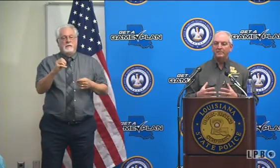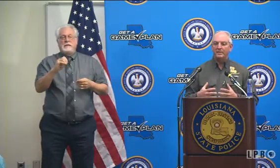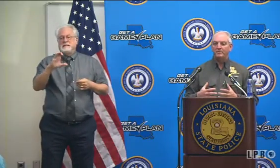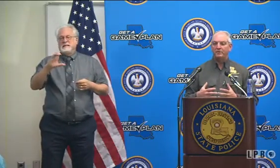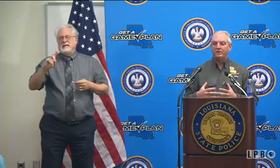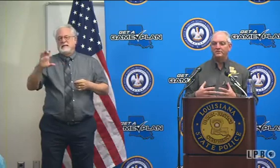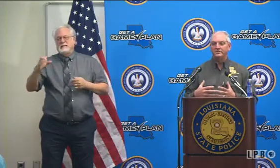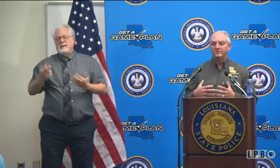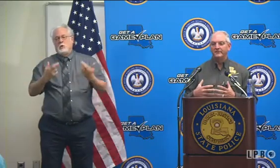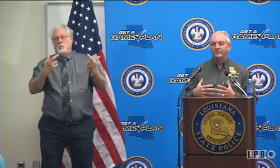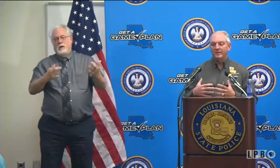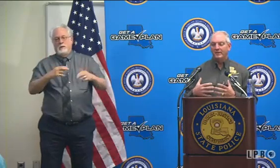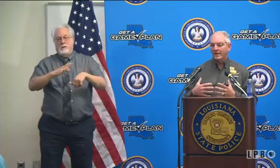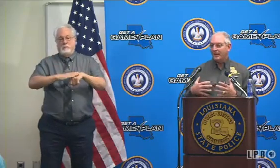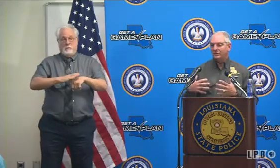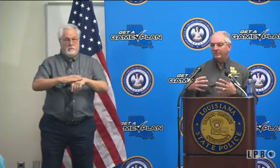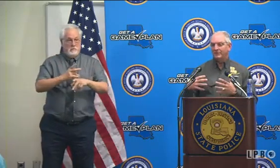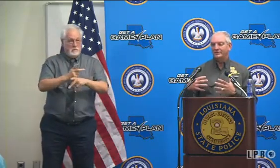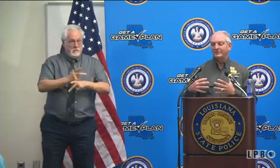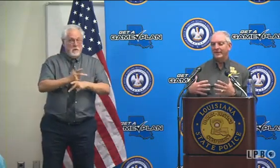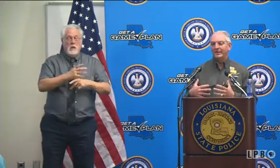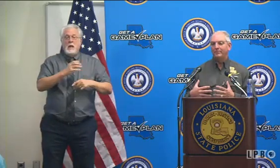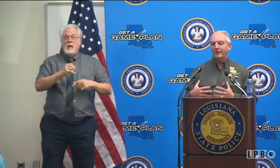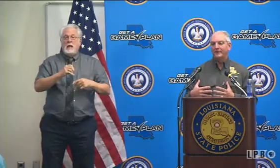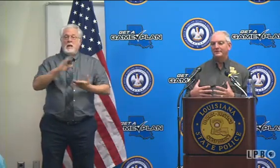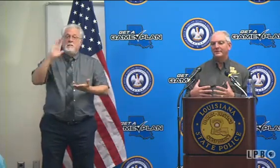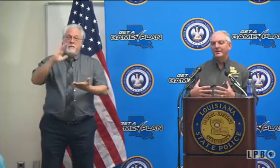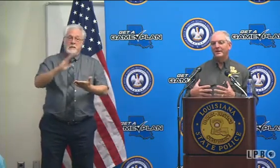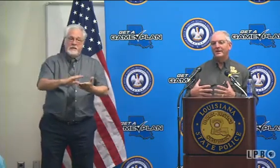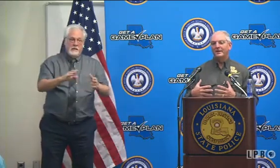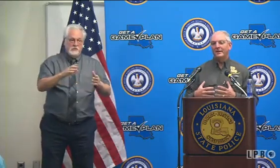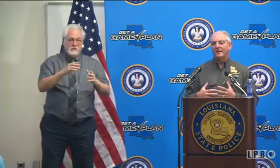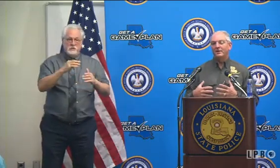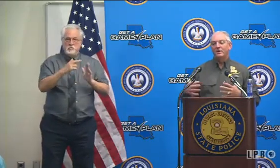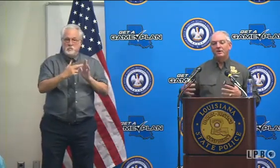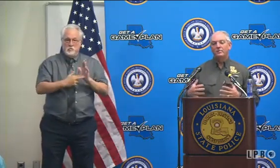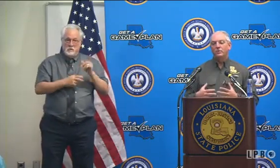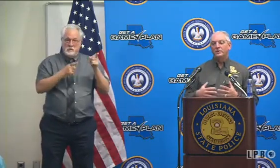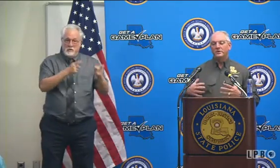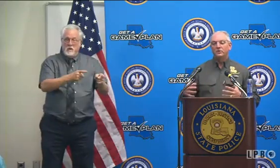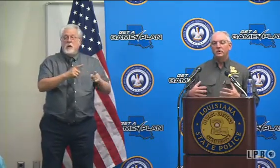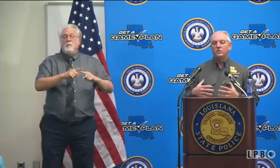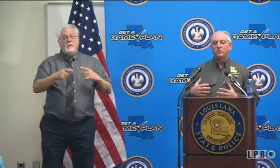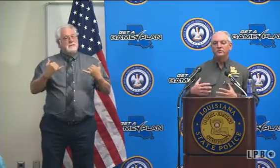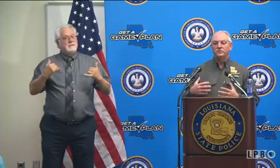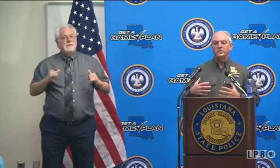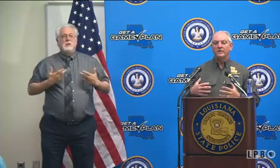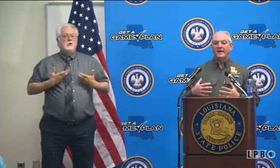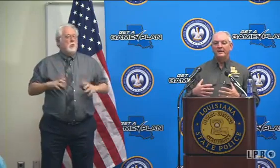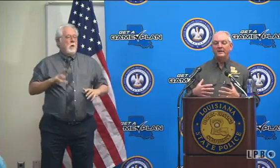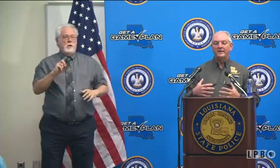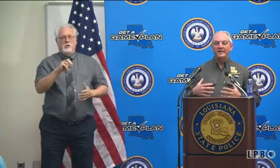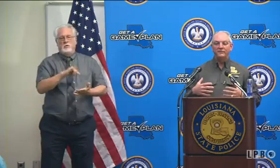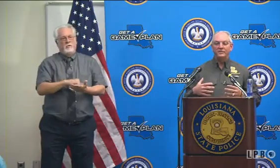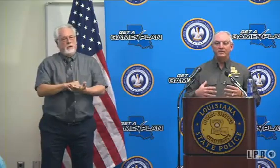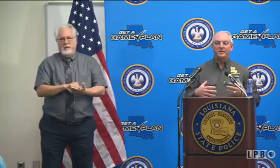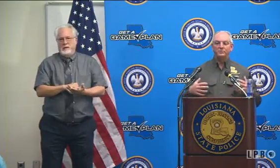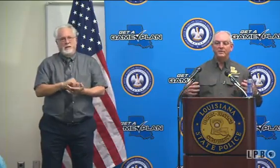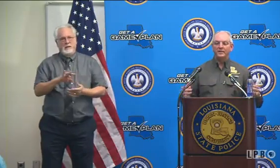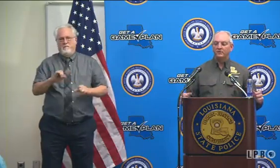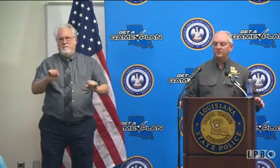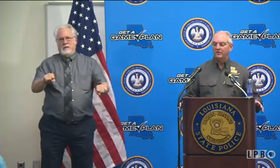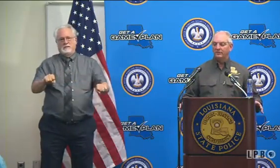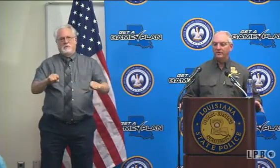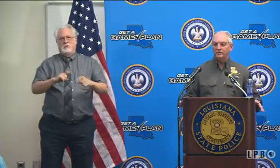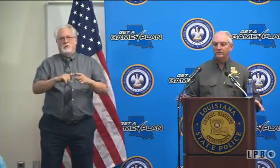CDC recommended precautions and mitigation measures in place there, but we still don't want to do that if it's